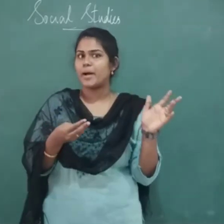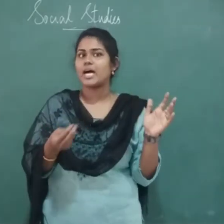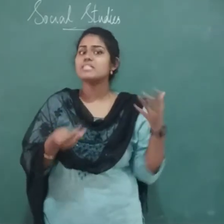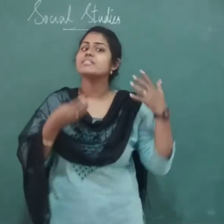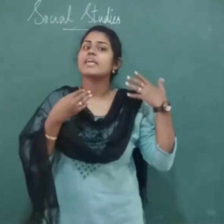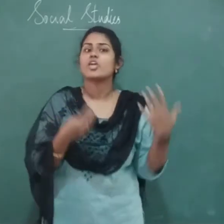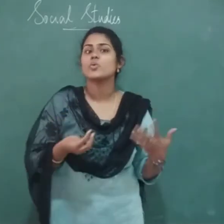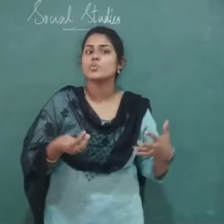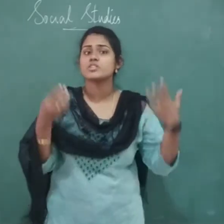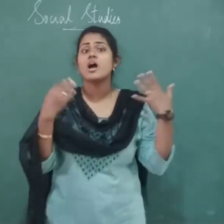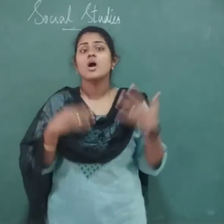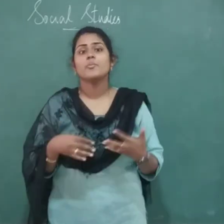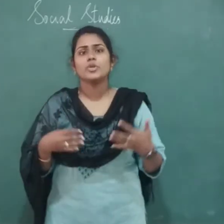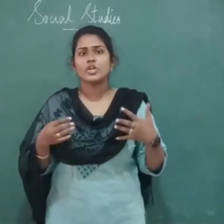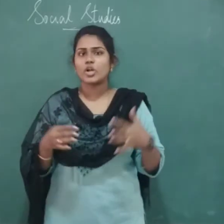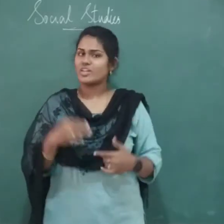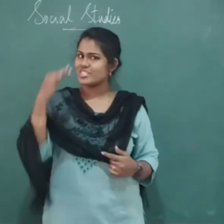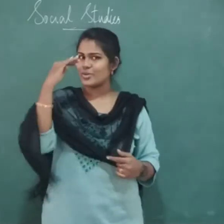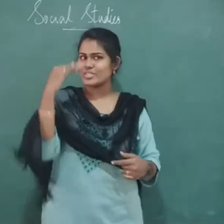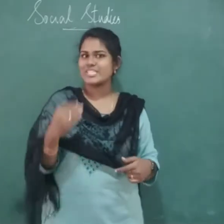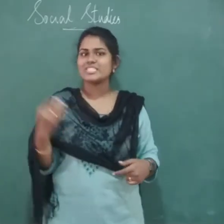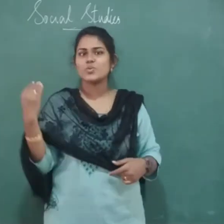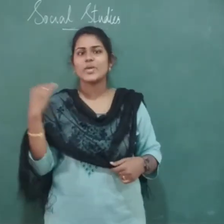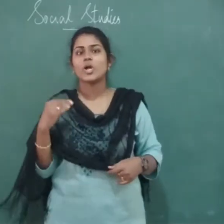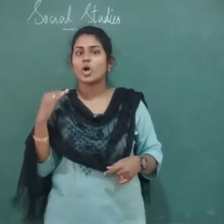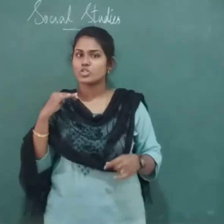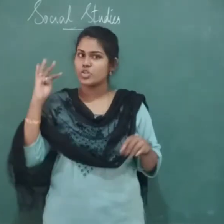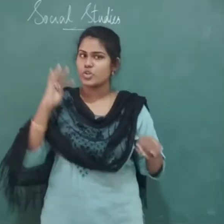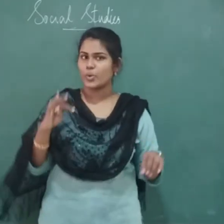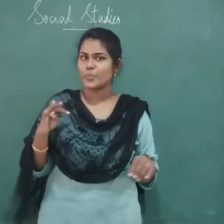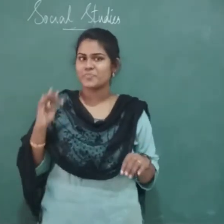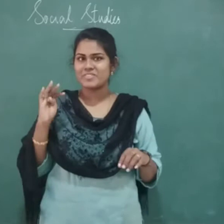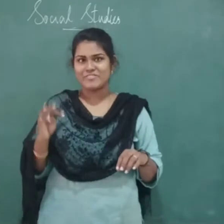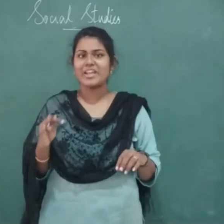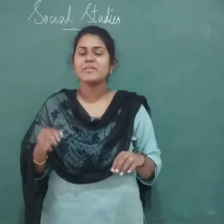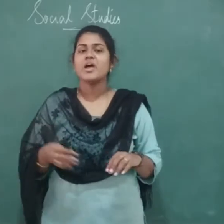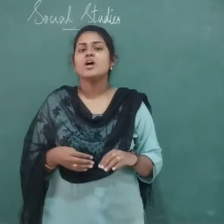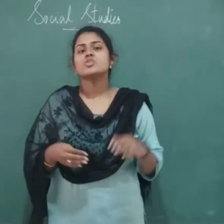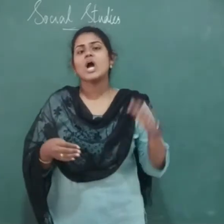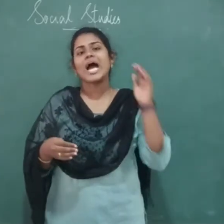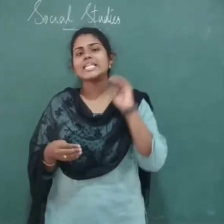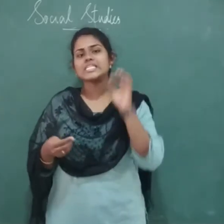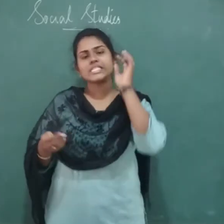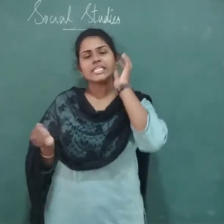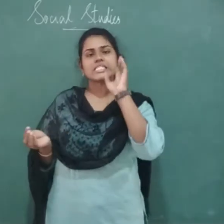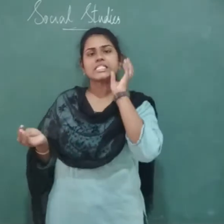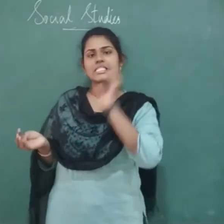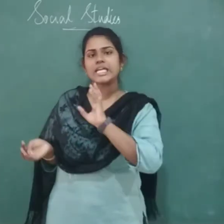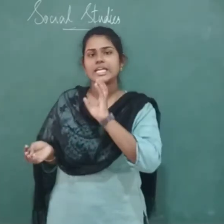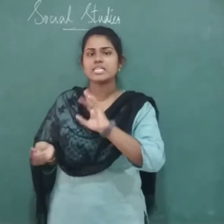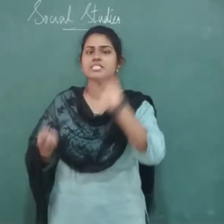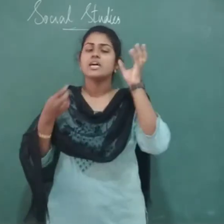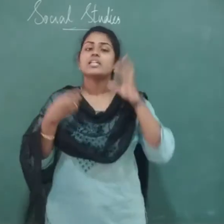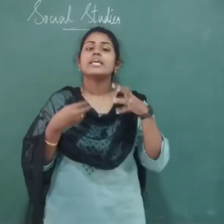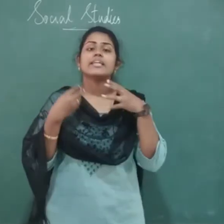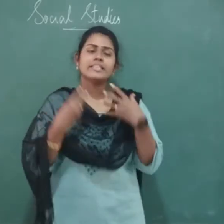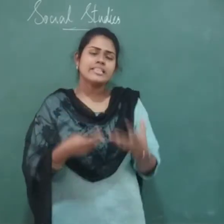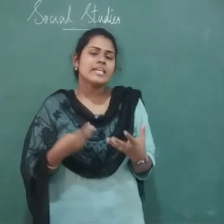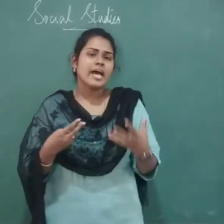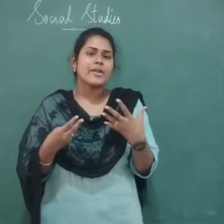past. They used bull cards. Those things we got to know. Fine. So other things in that is in the